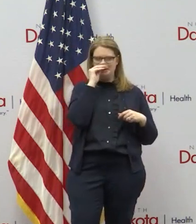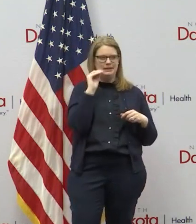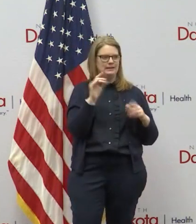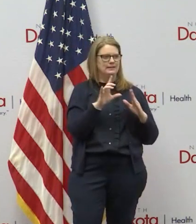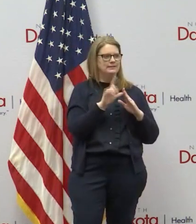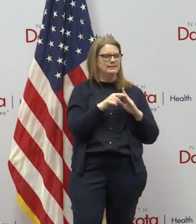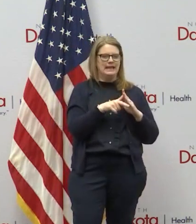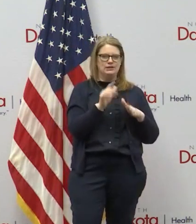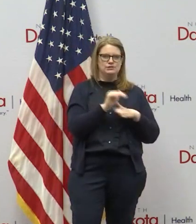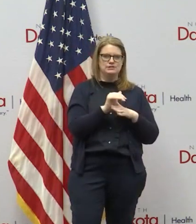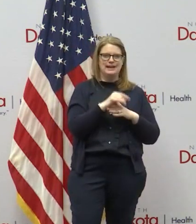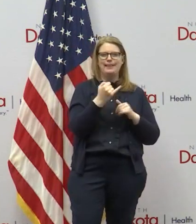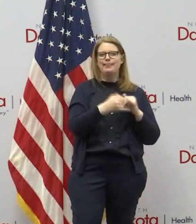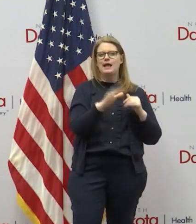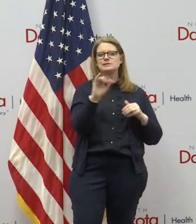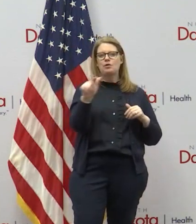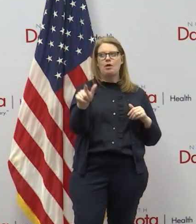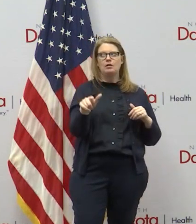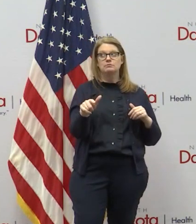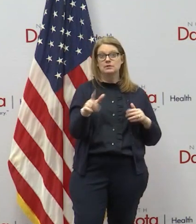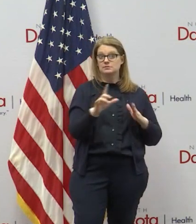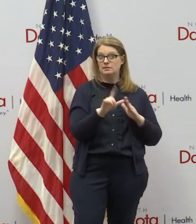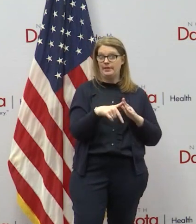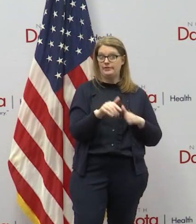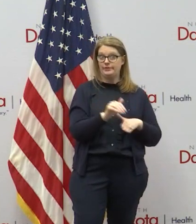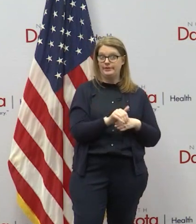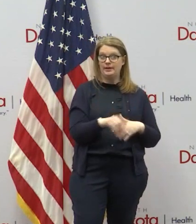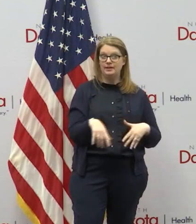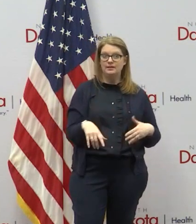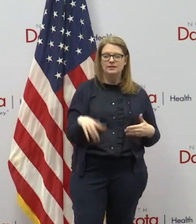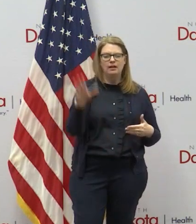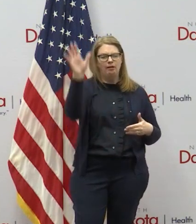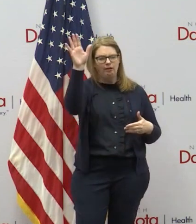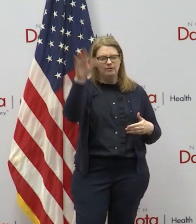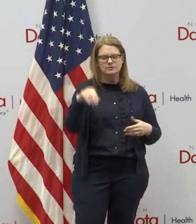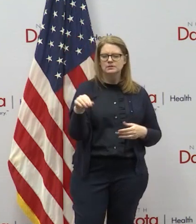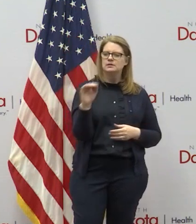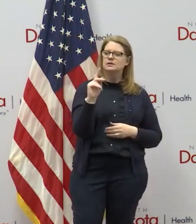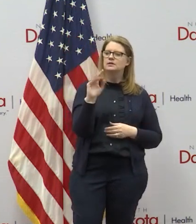That's later tonight, probably, right, with the B.